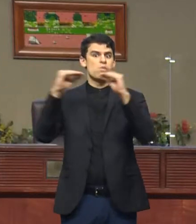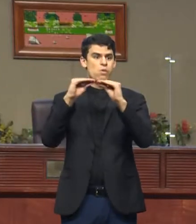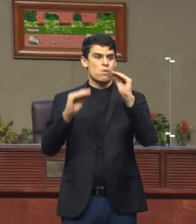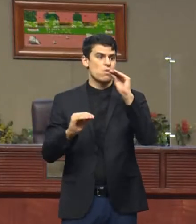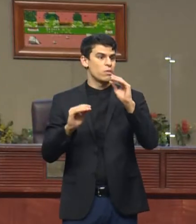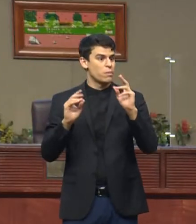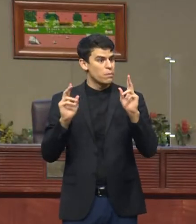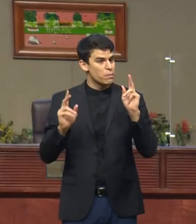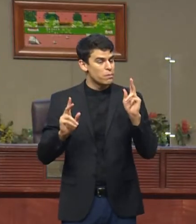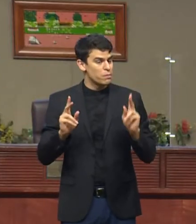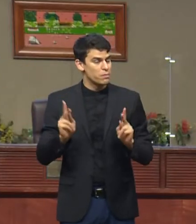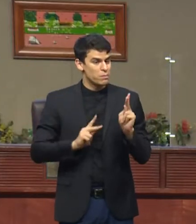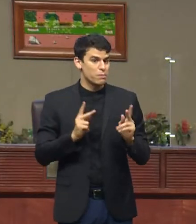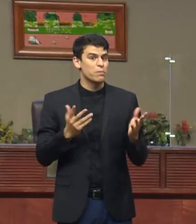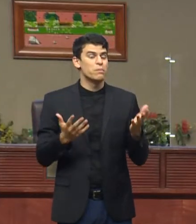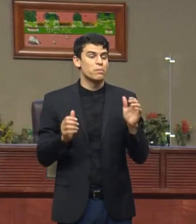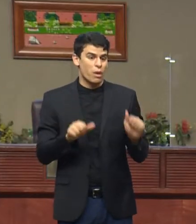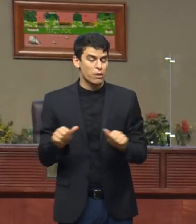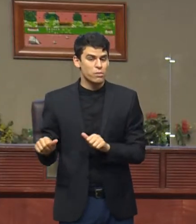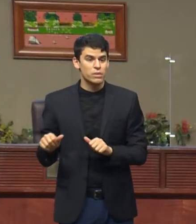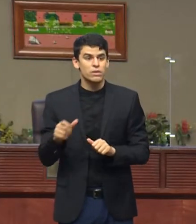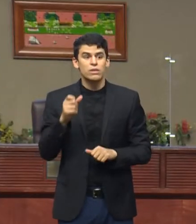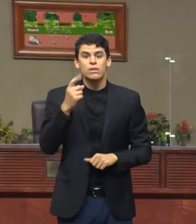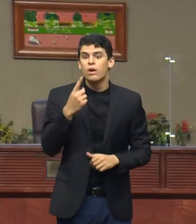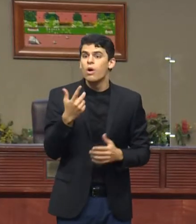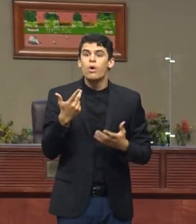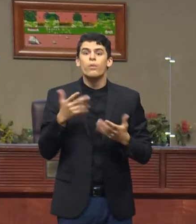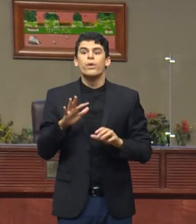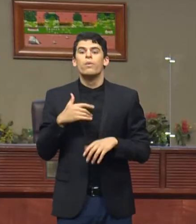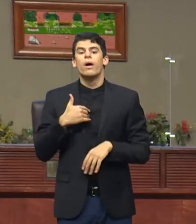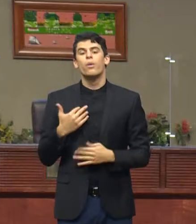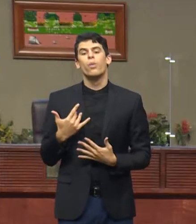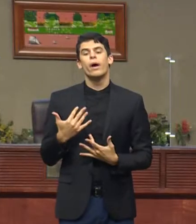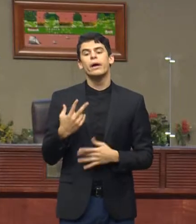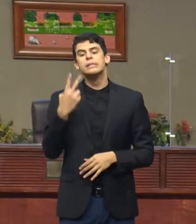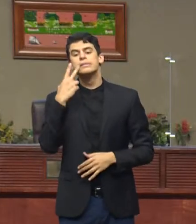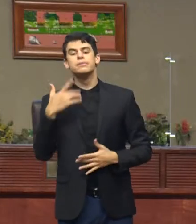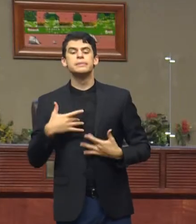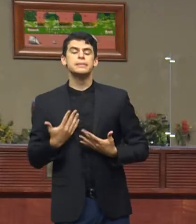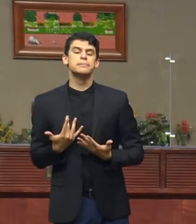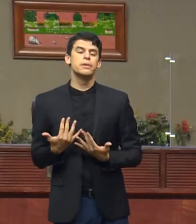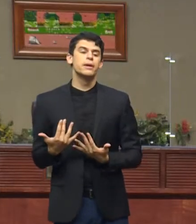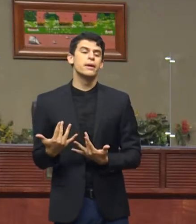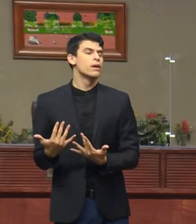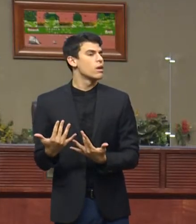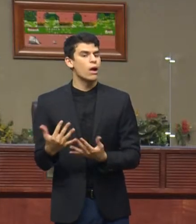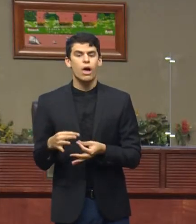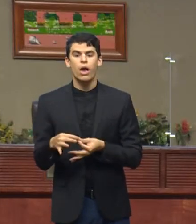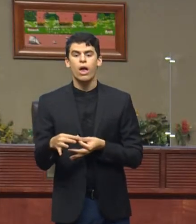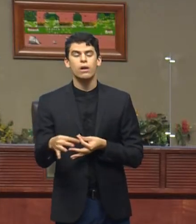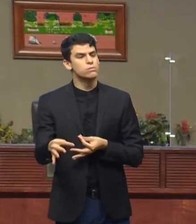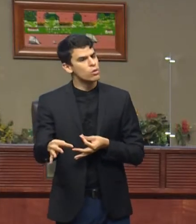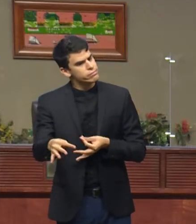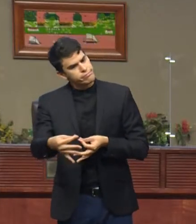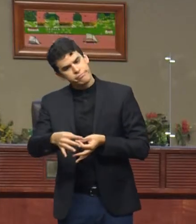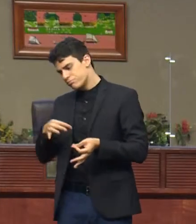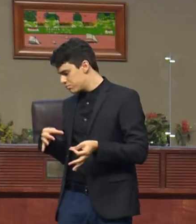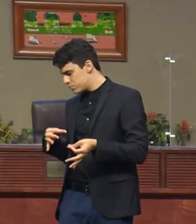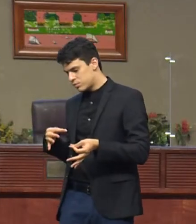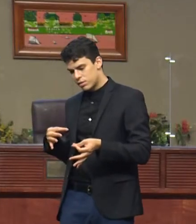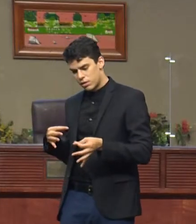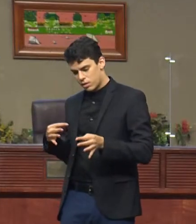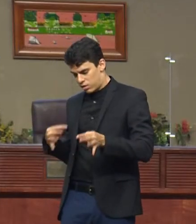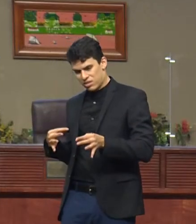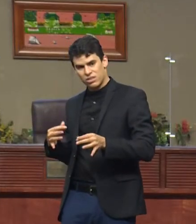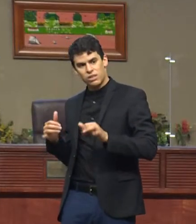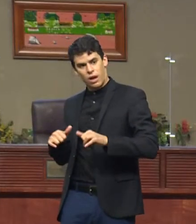want to lag. We do not want to be slow to react. We want to be proactive. And as a region, we want